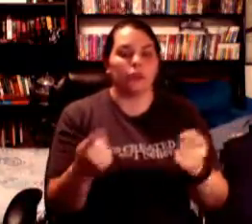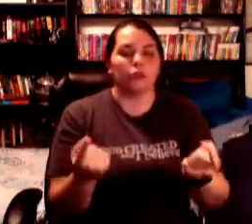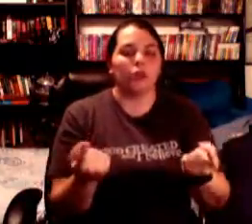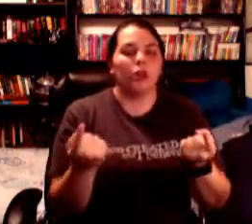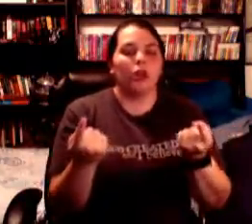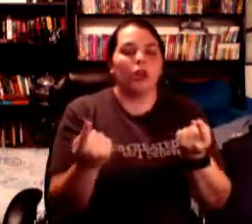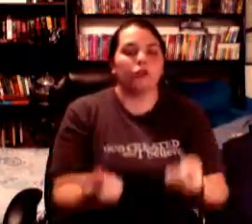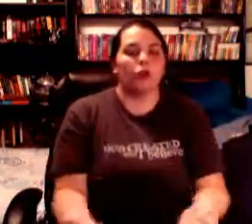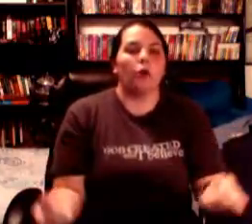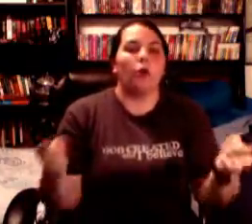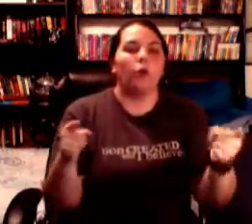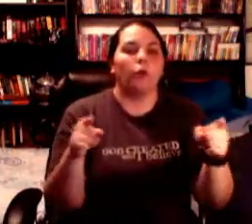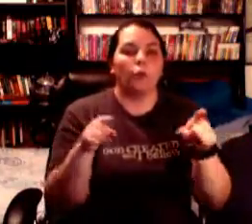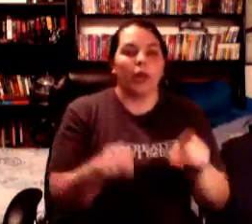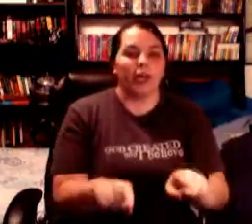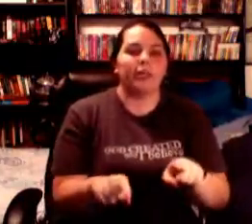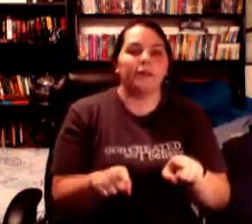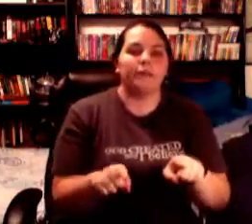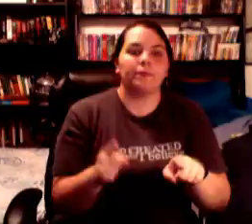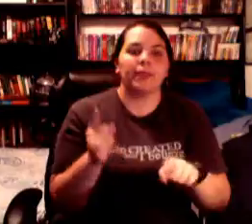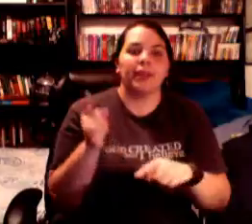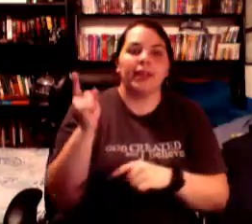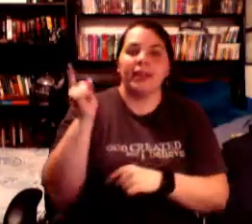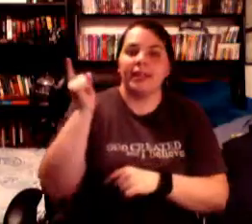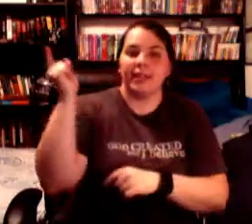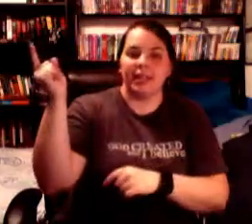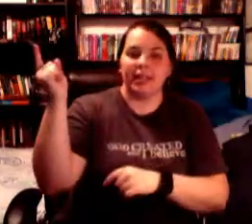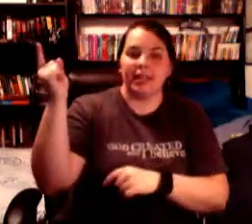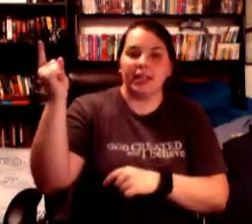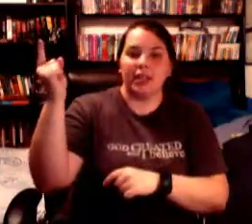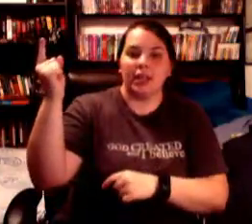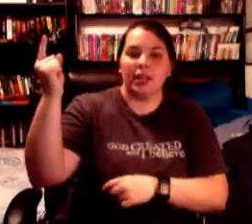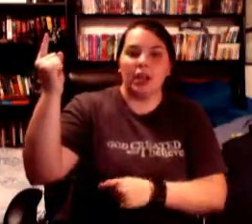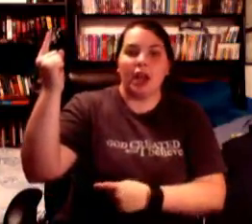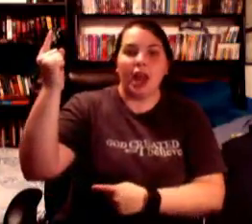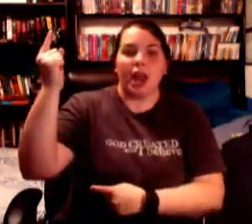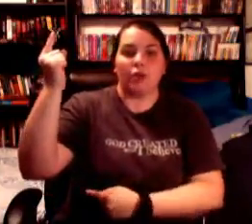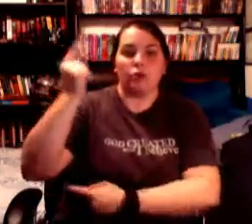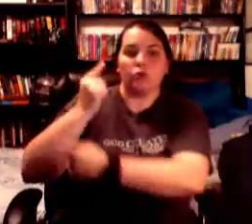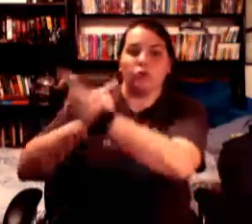natural. So when he